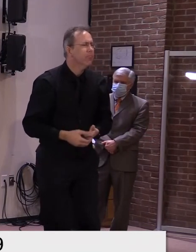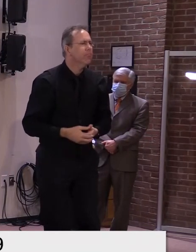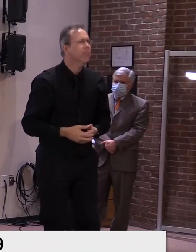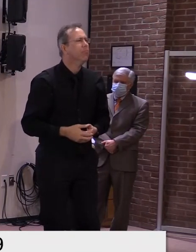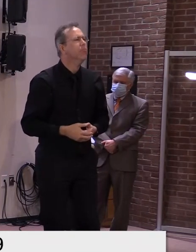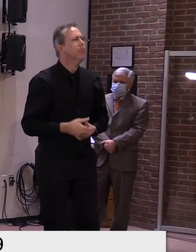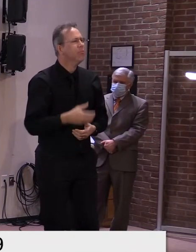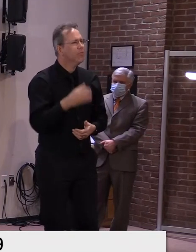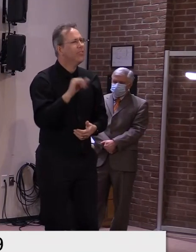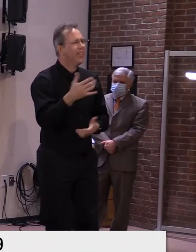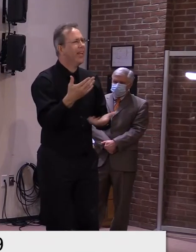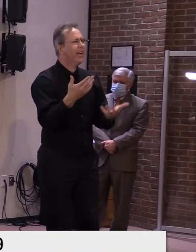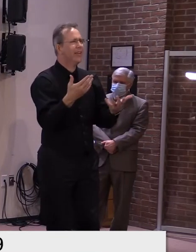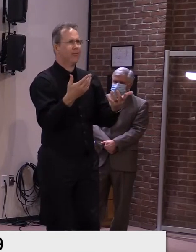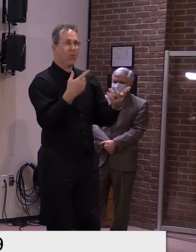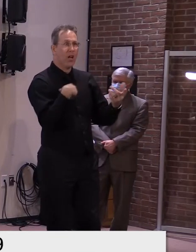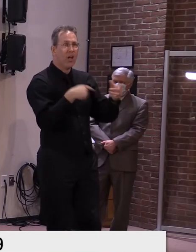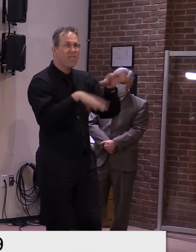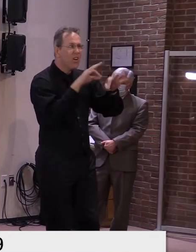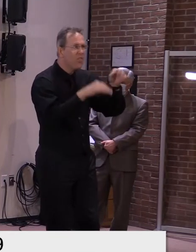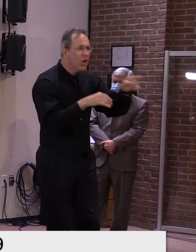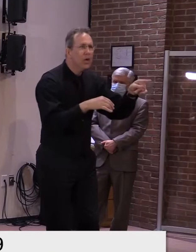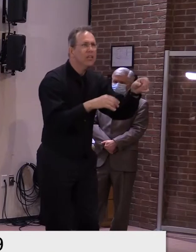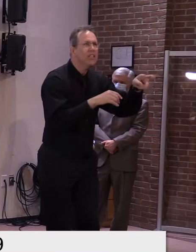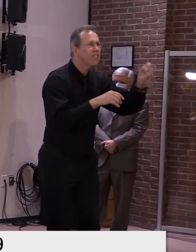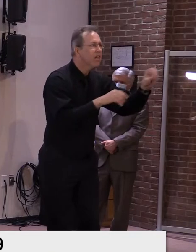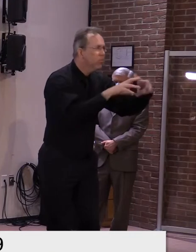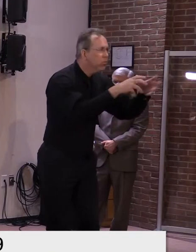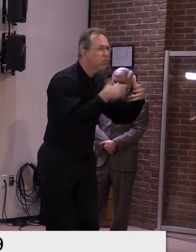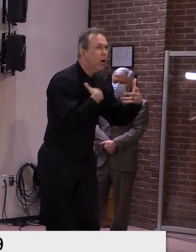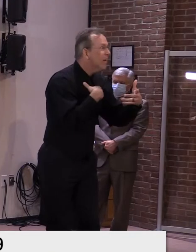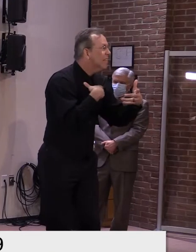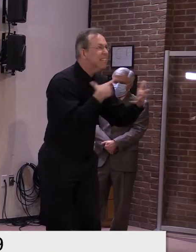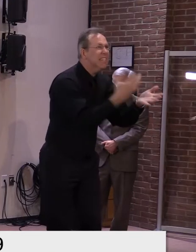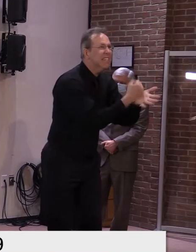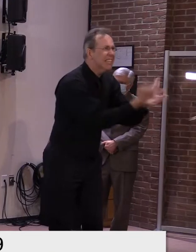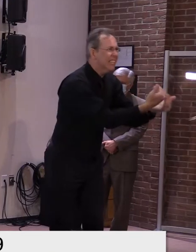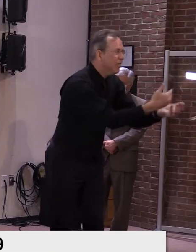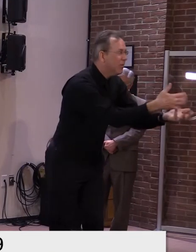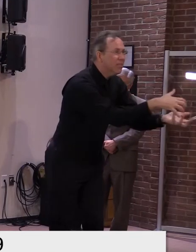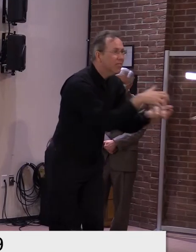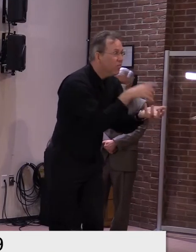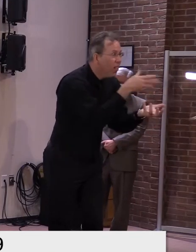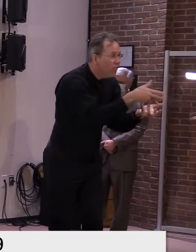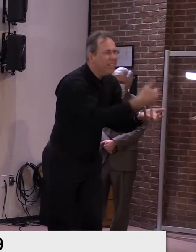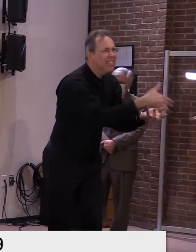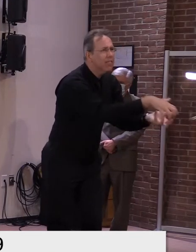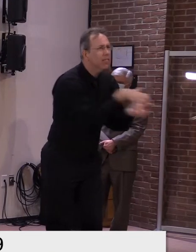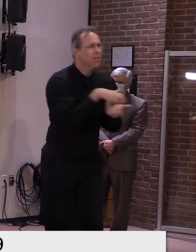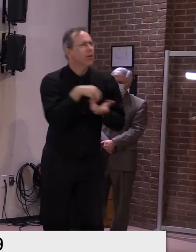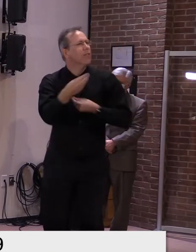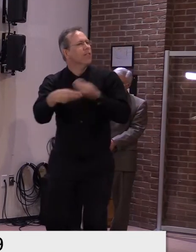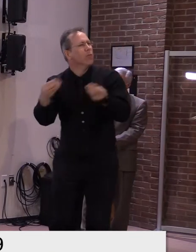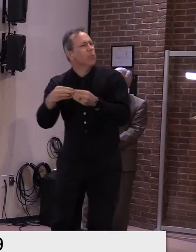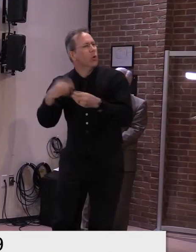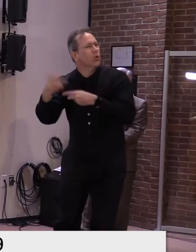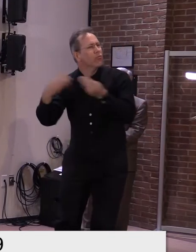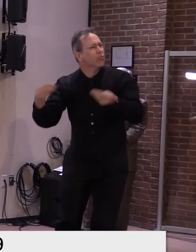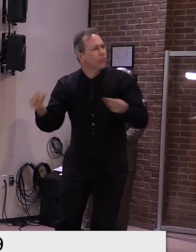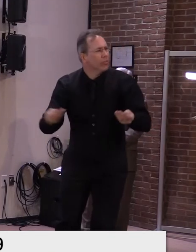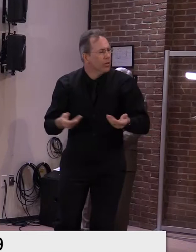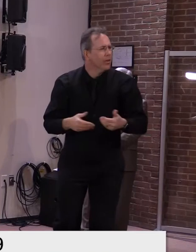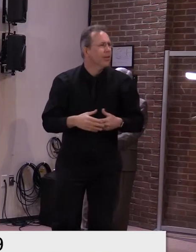to put them into use. But that's one of the, you know, the fallacies of this federal intervention, that